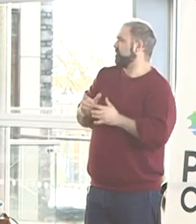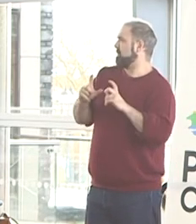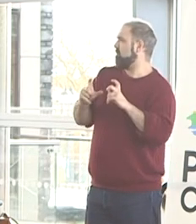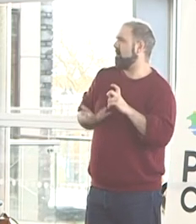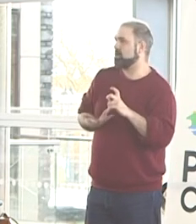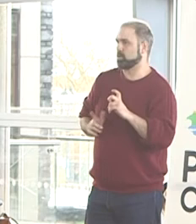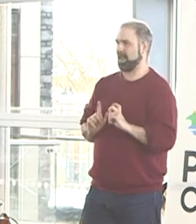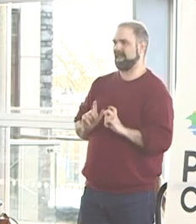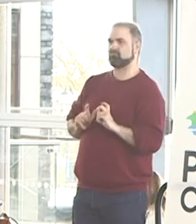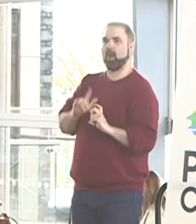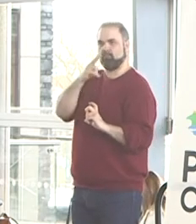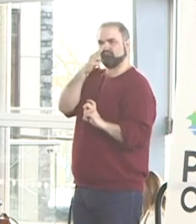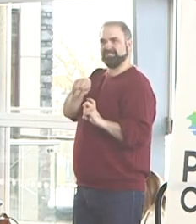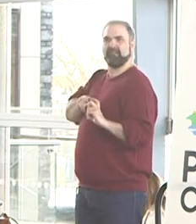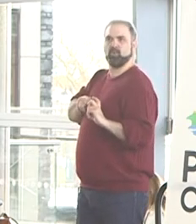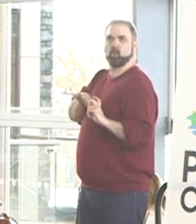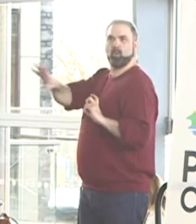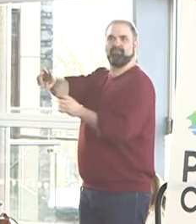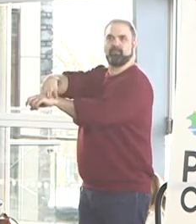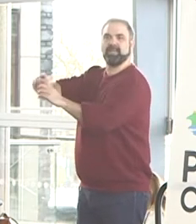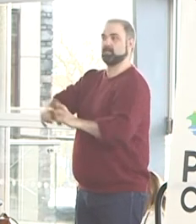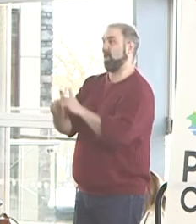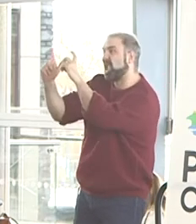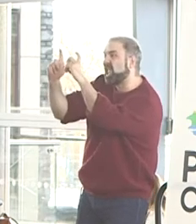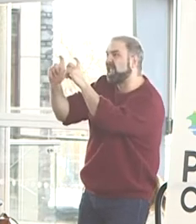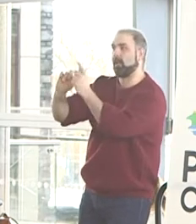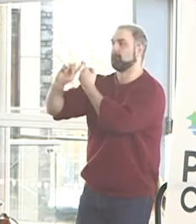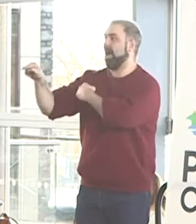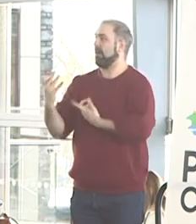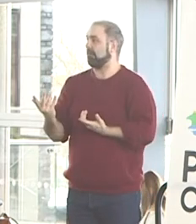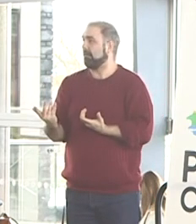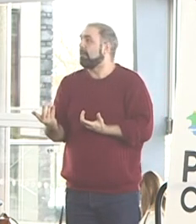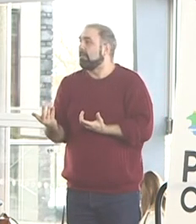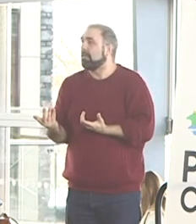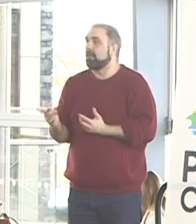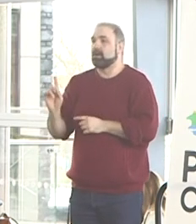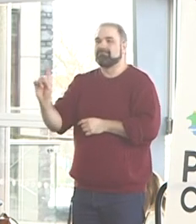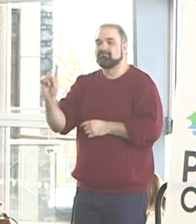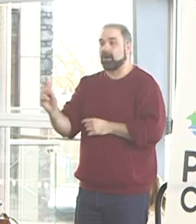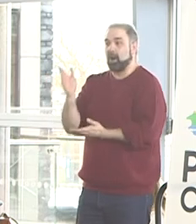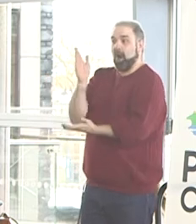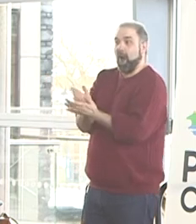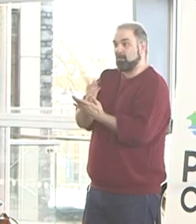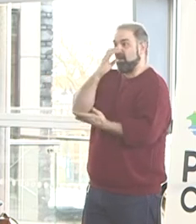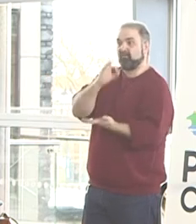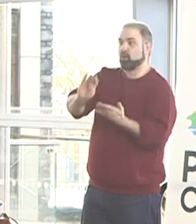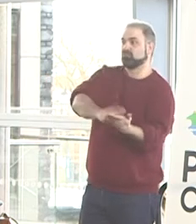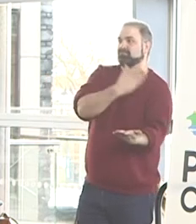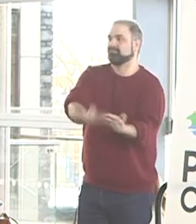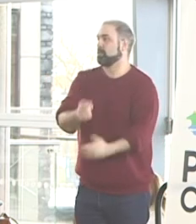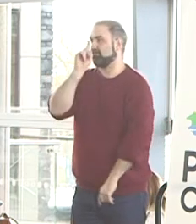So we had a camera, we pretended to take pictures. You pointed and clicked. We pointed and clicked. but we couldn't actually afford to buy the